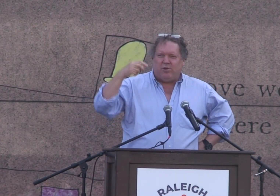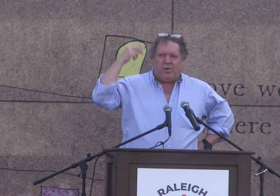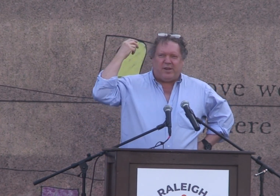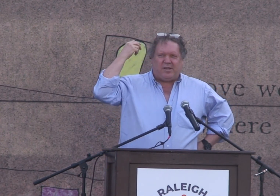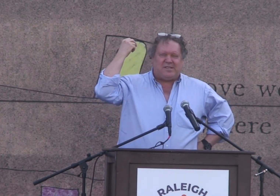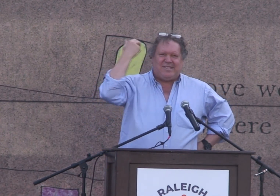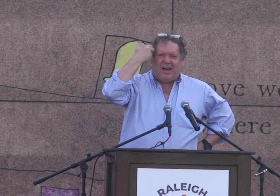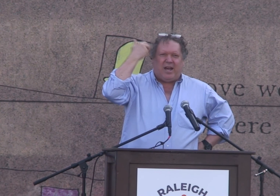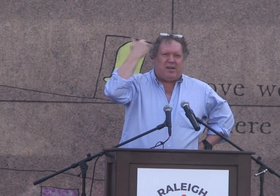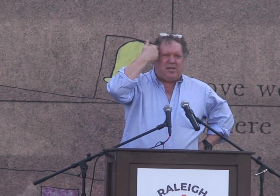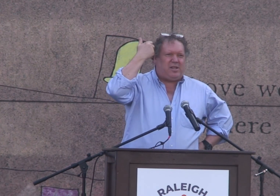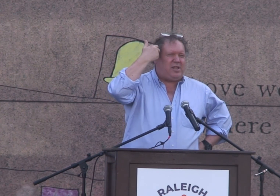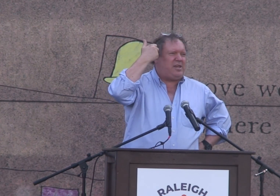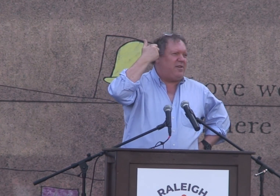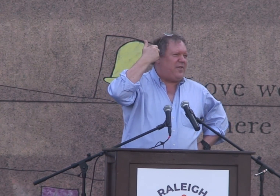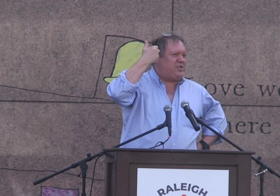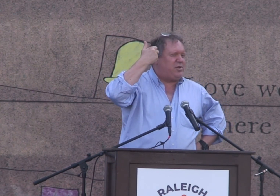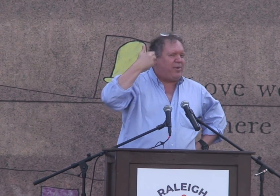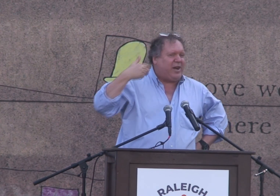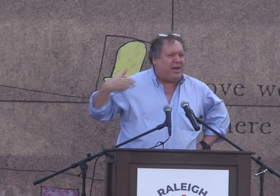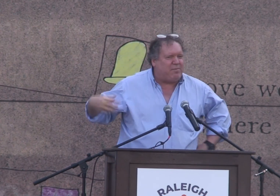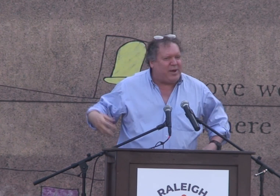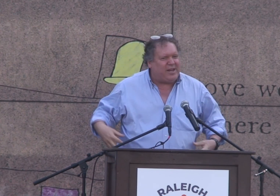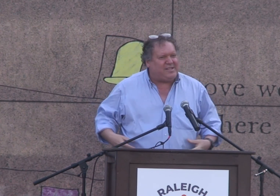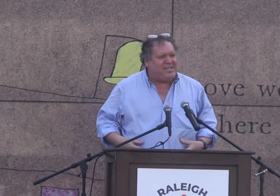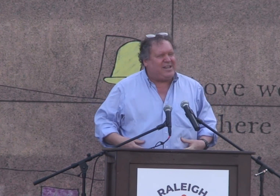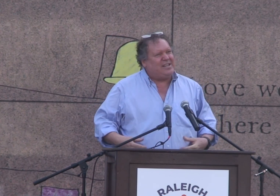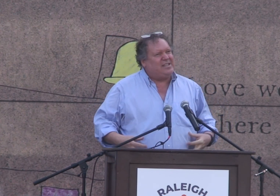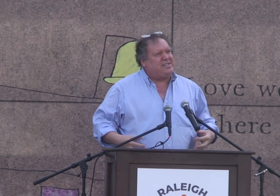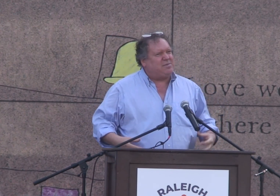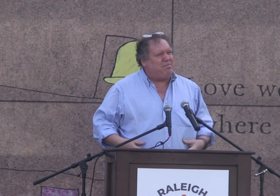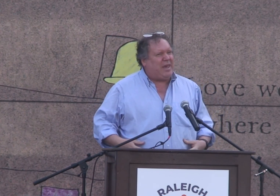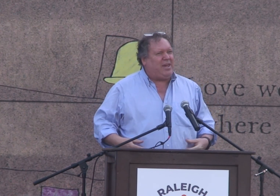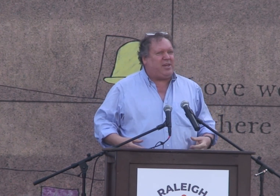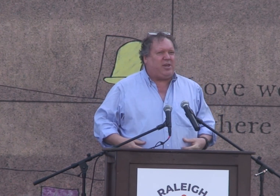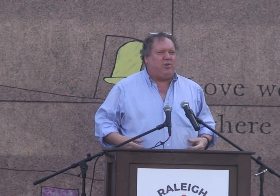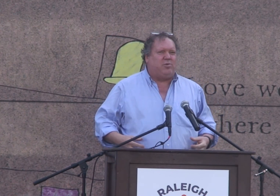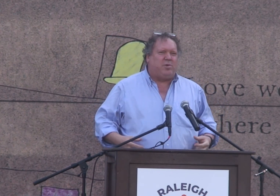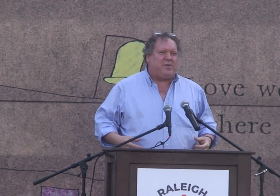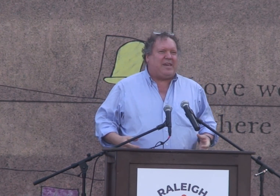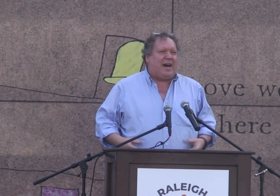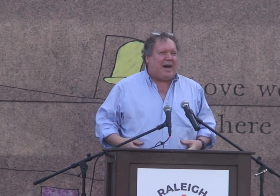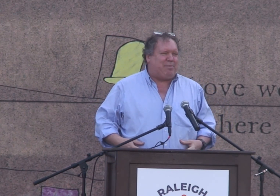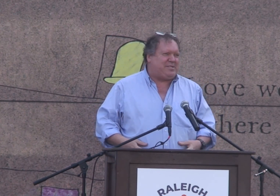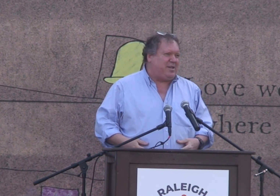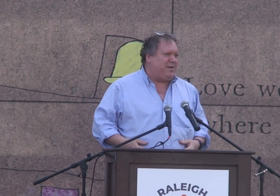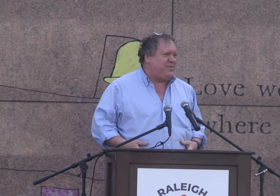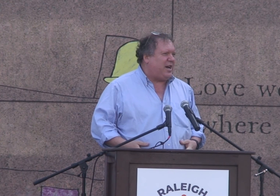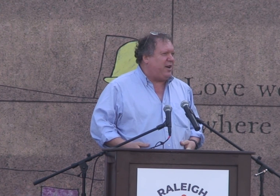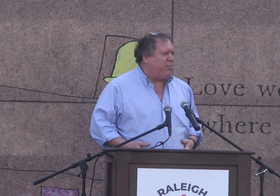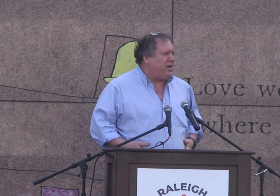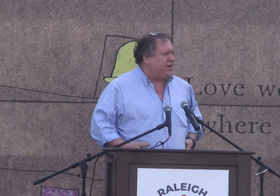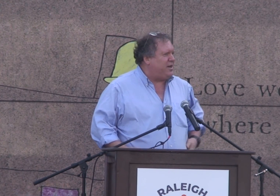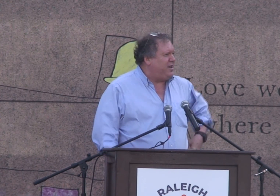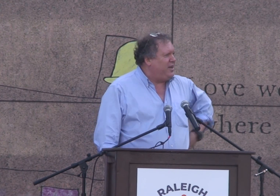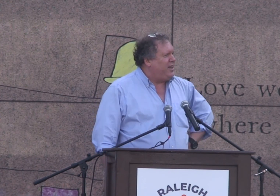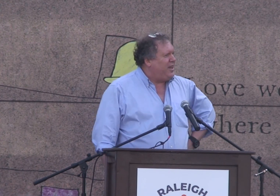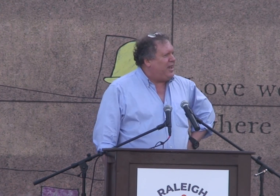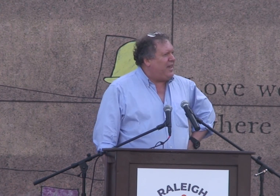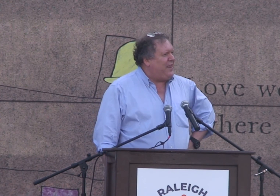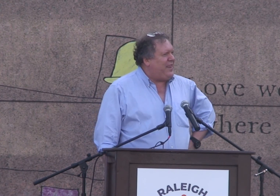opioid molecule that does not affect your brain, but it does make you the opposite of